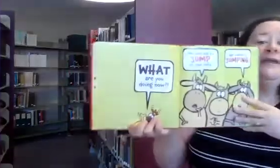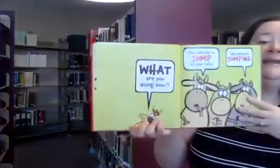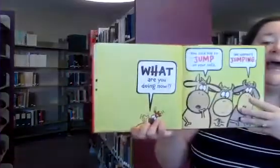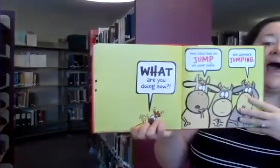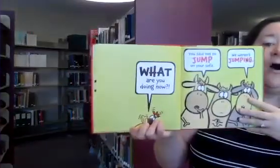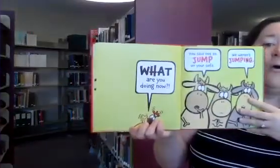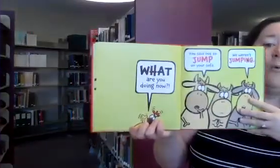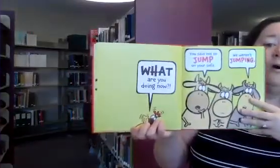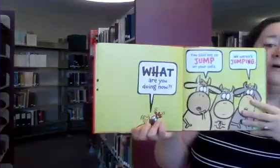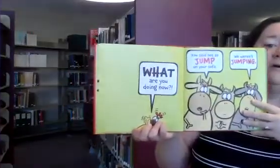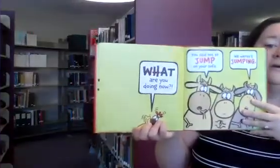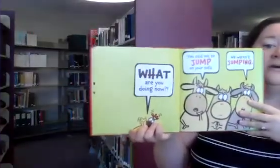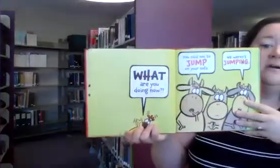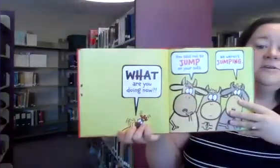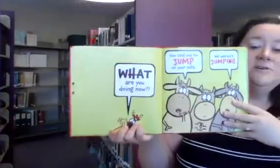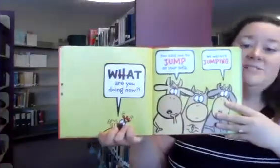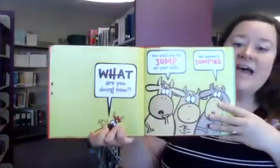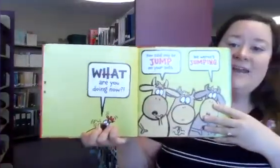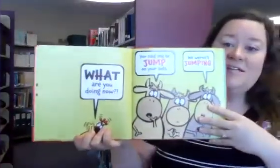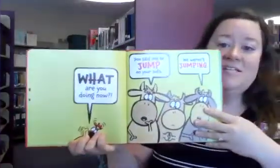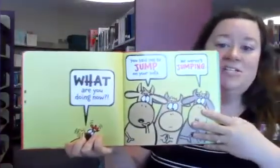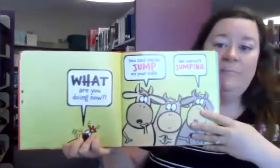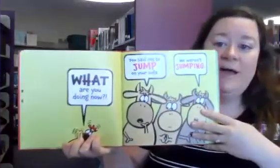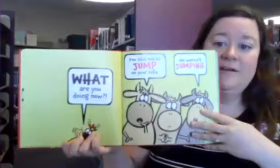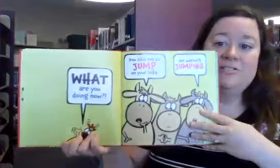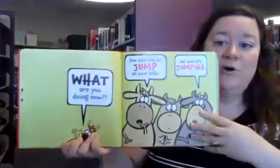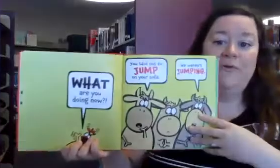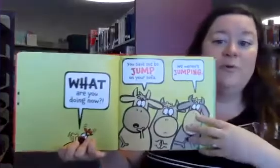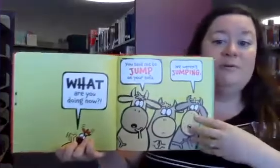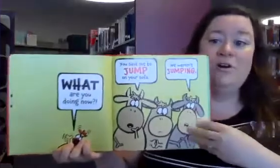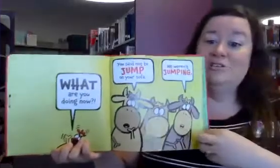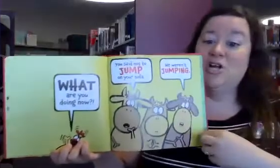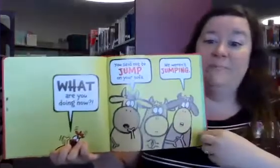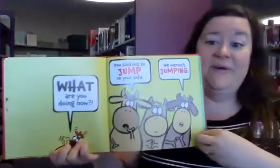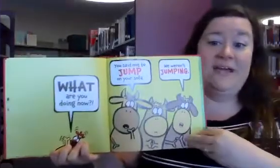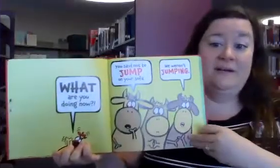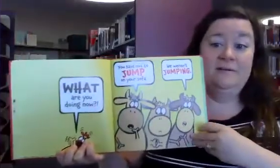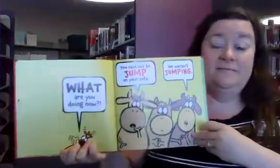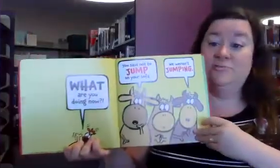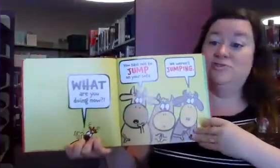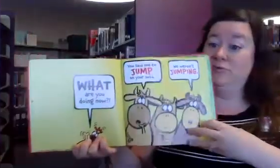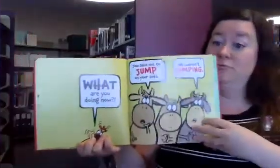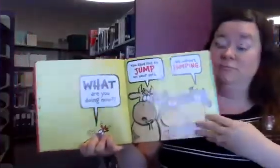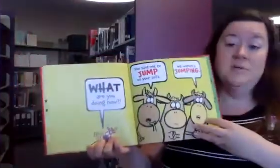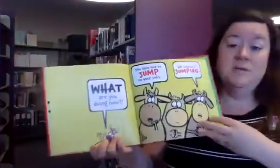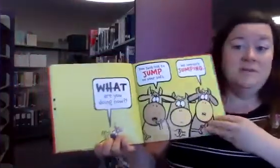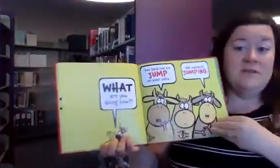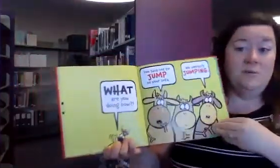doing now? You said not to jump on your sofa. We weren't jumping. It's true. They